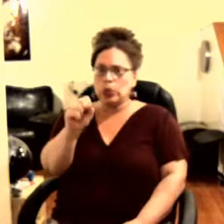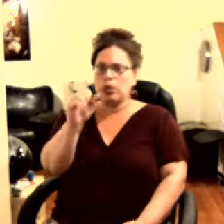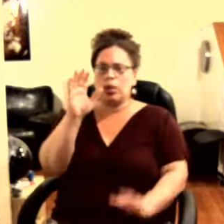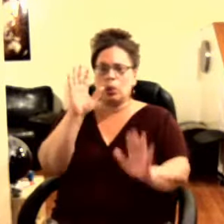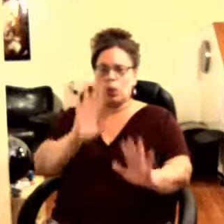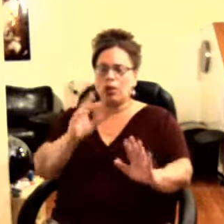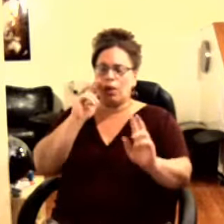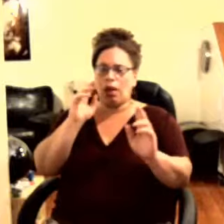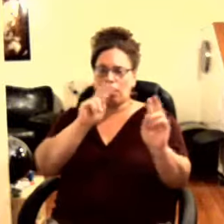to algorithmic ones.